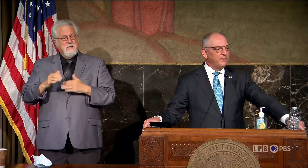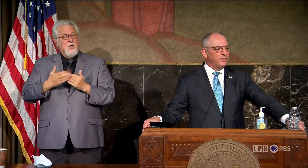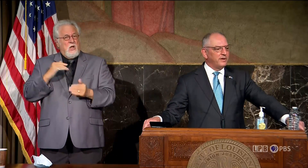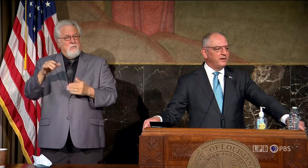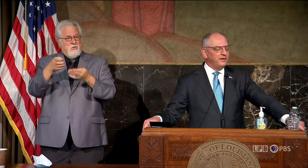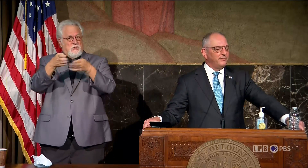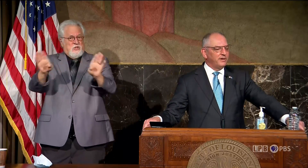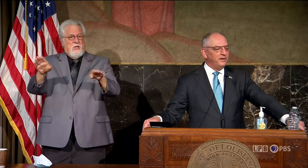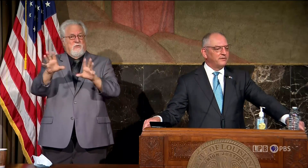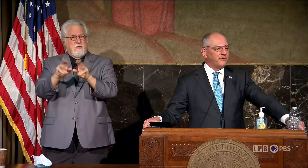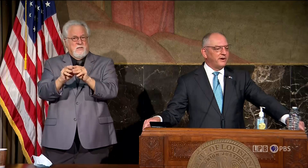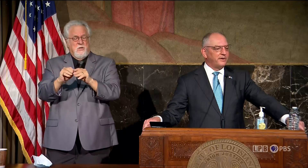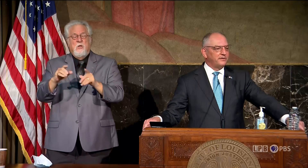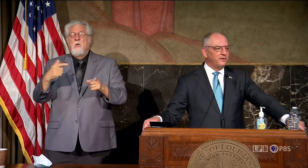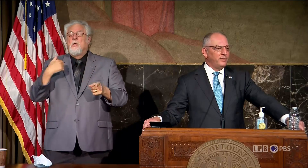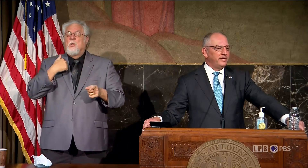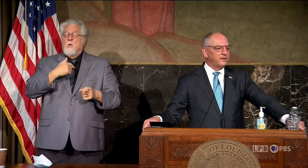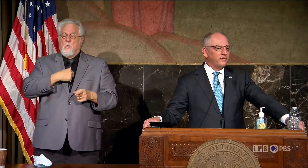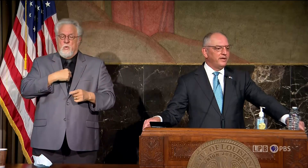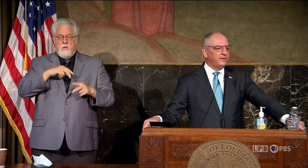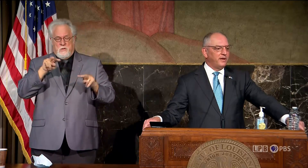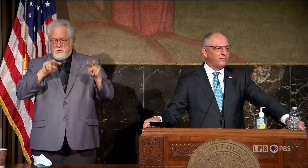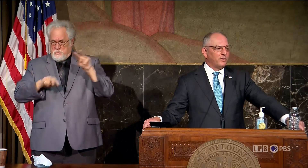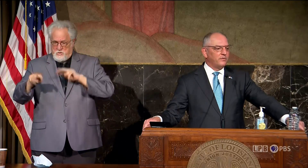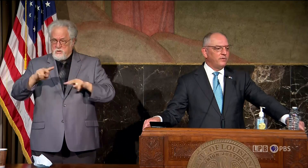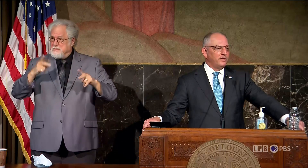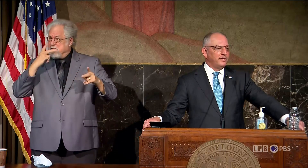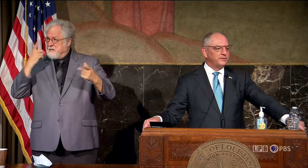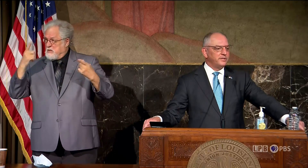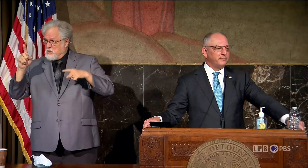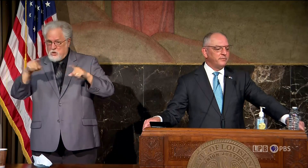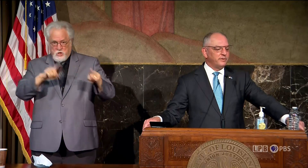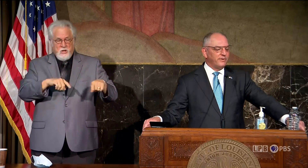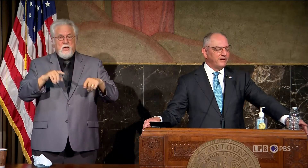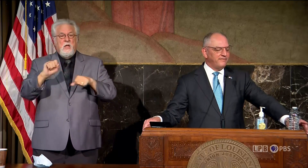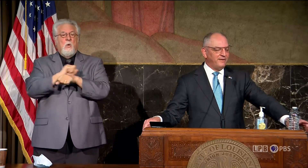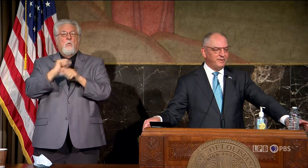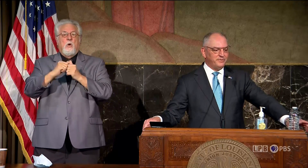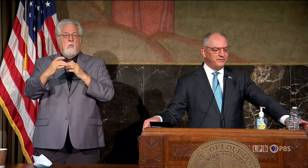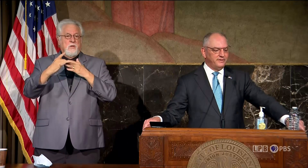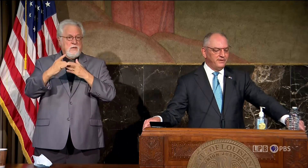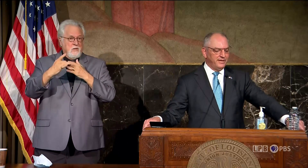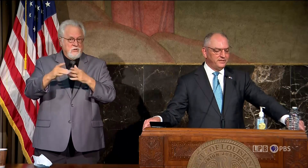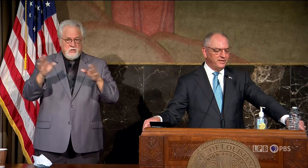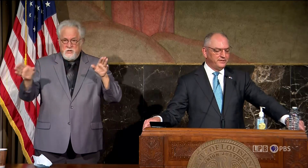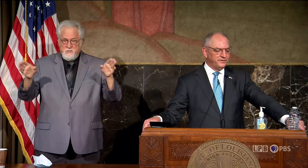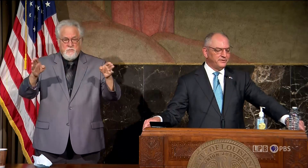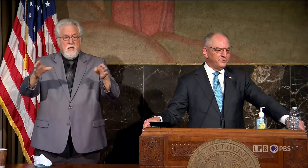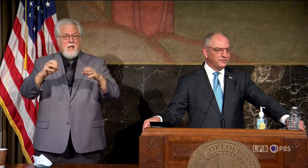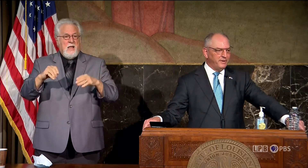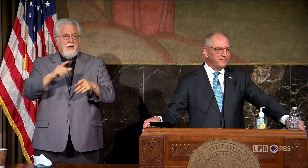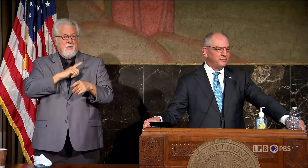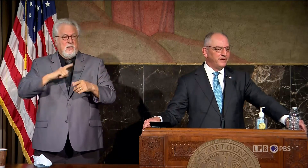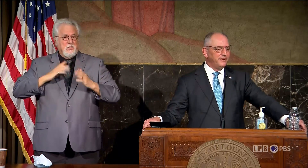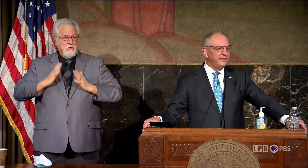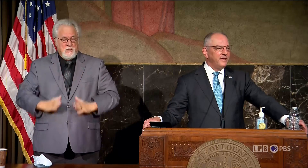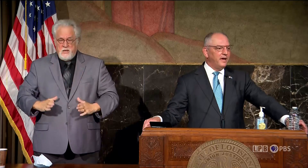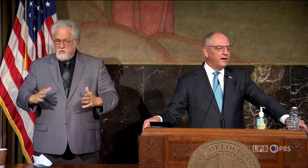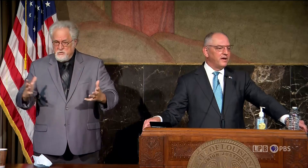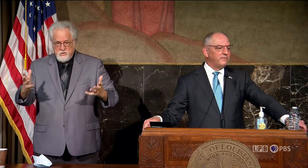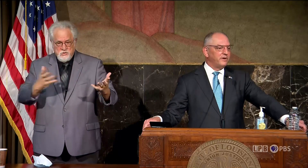But again, we're going to look for areas that we can agree and work with the leadership and with the rank and file members of the legislature to